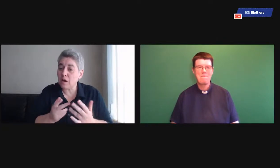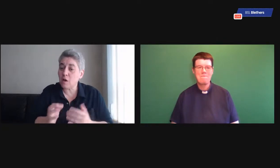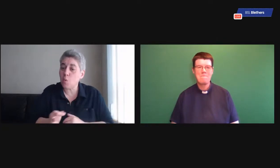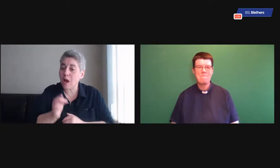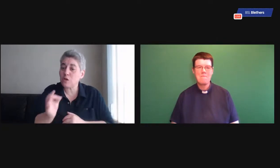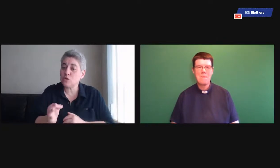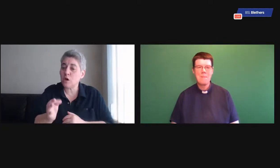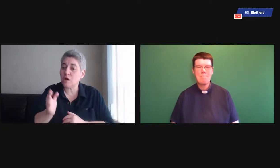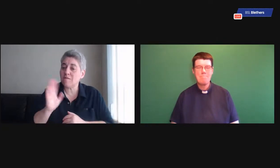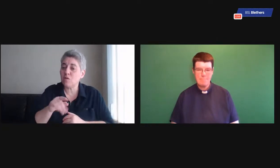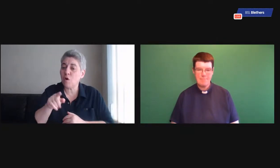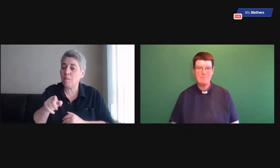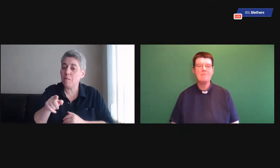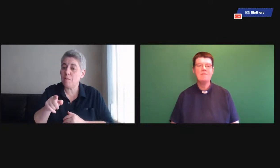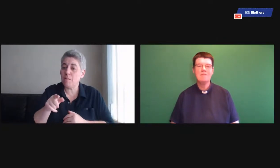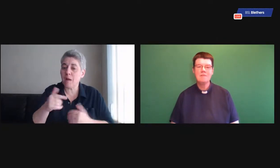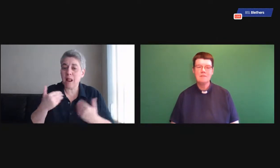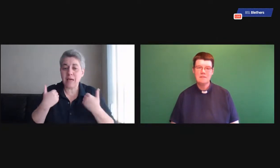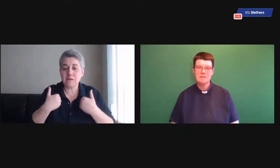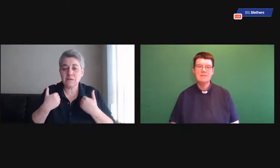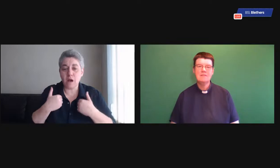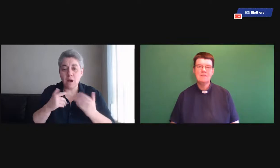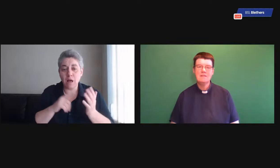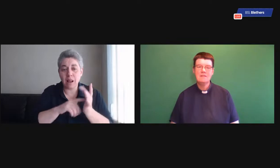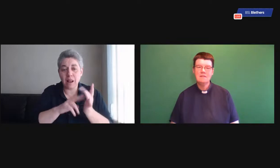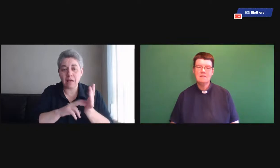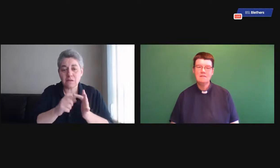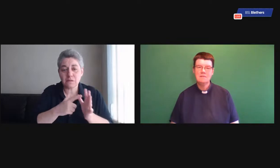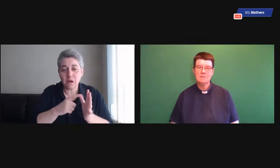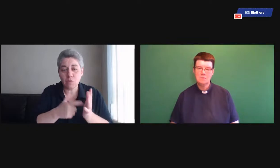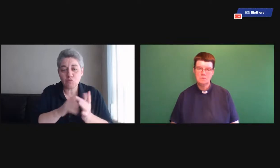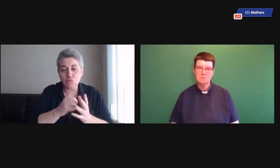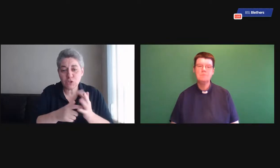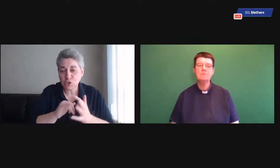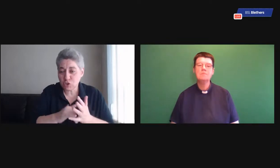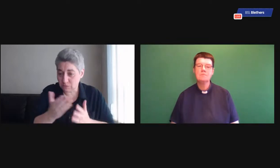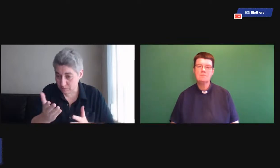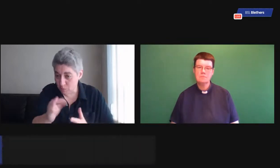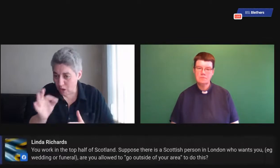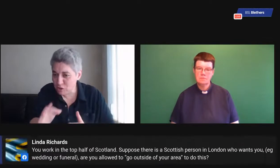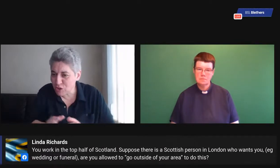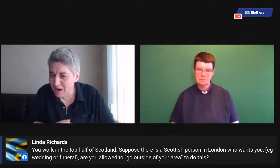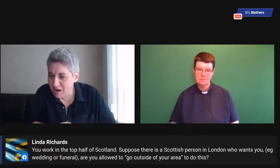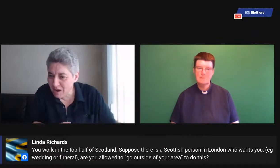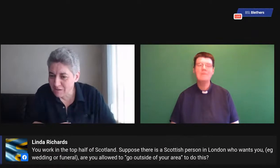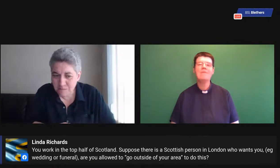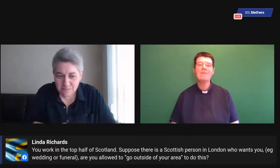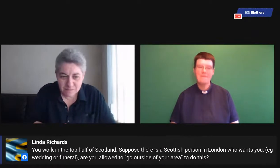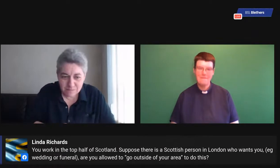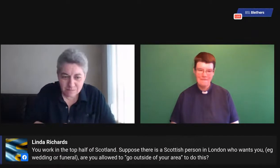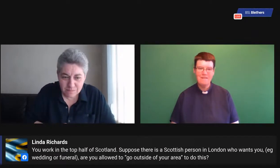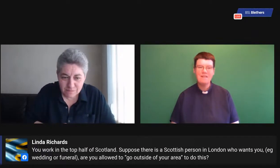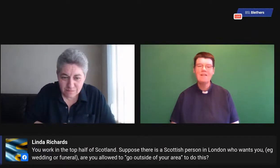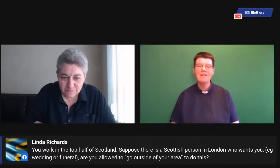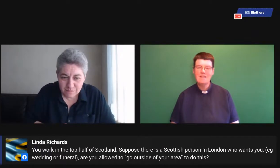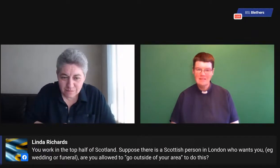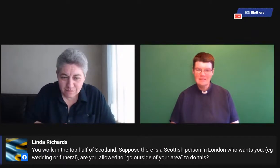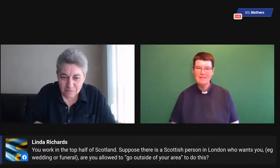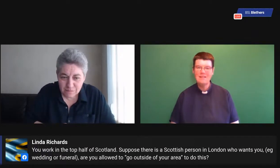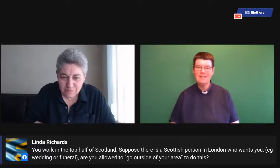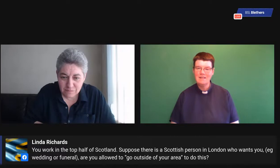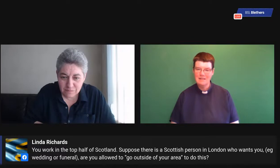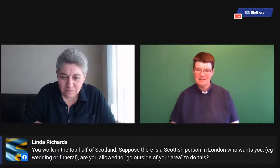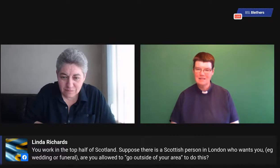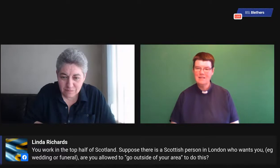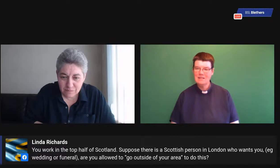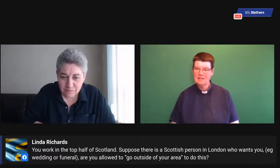okay. We've got another question in, and this is from Linda Richards. So Linda's question